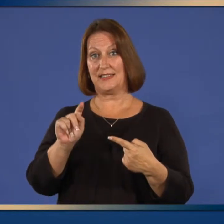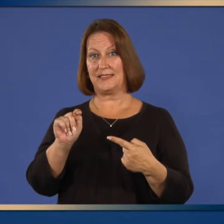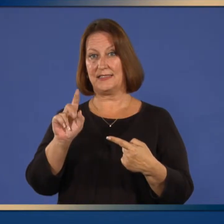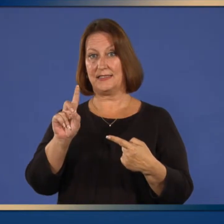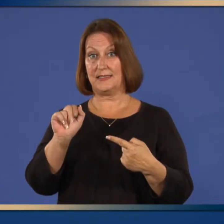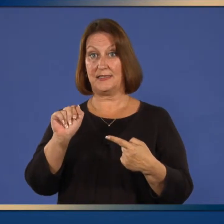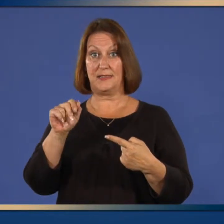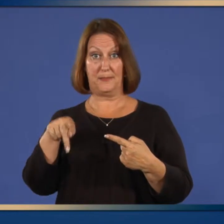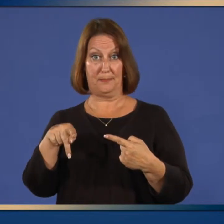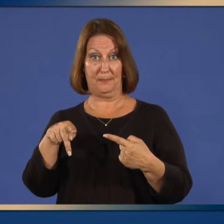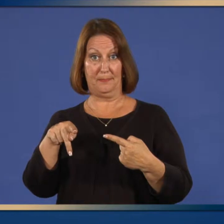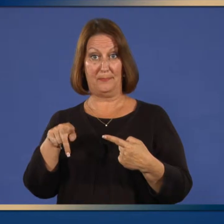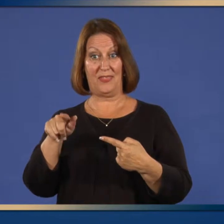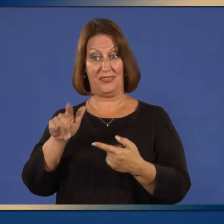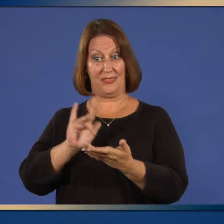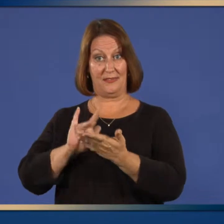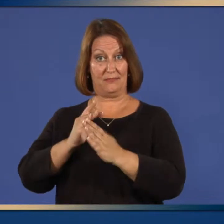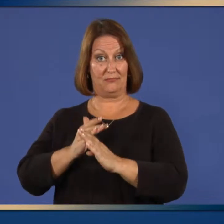continue vaccination,